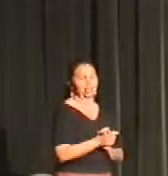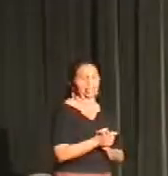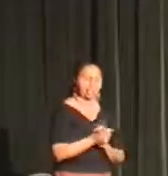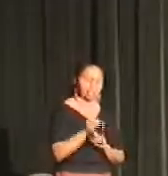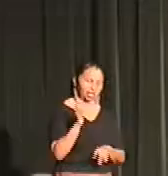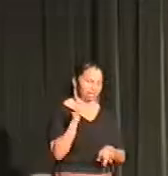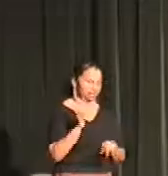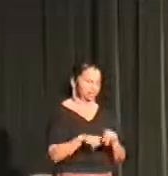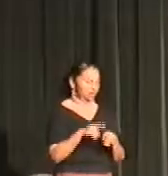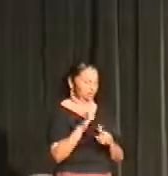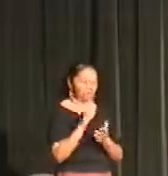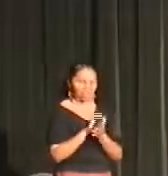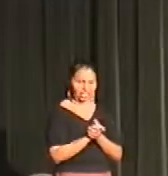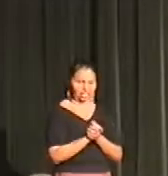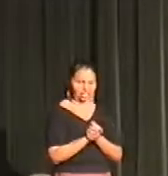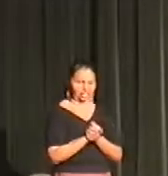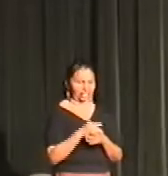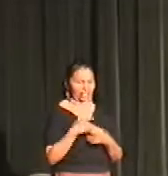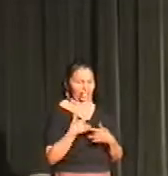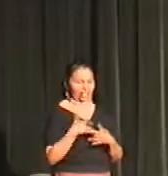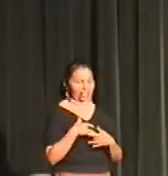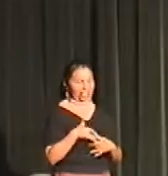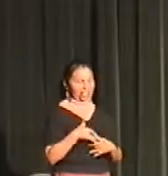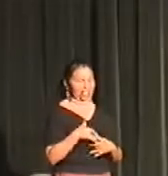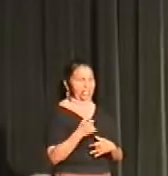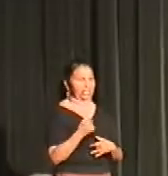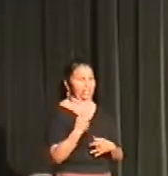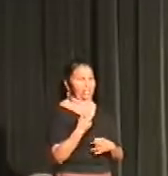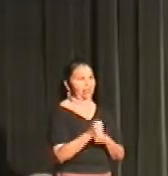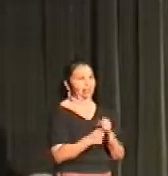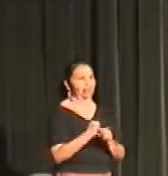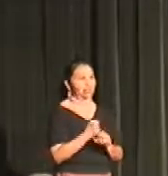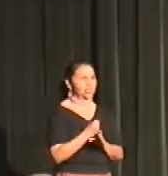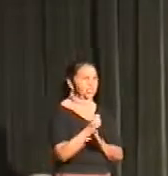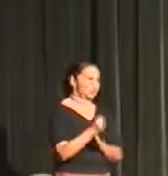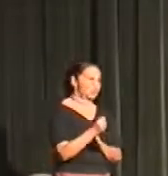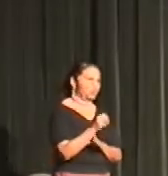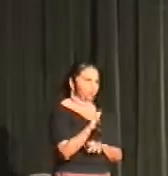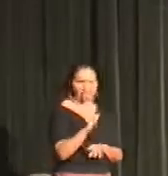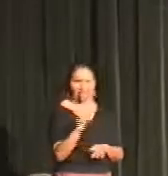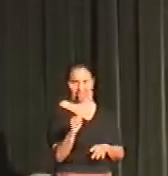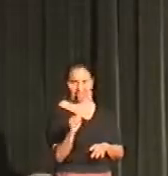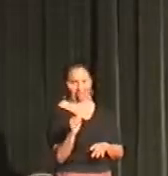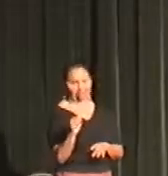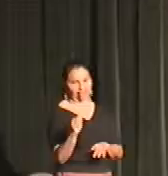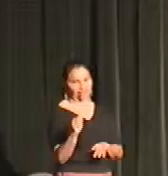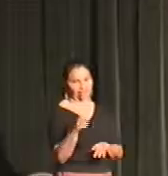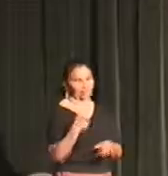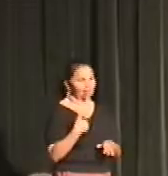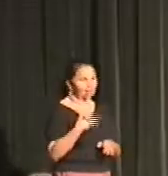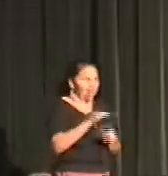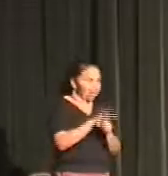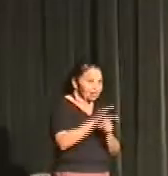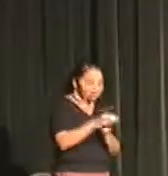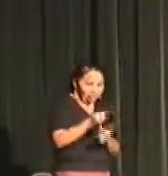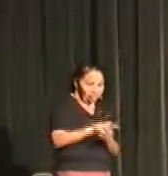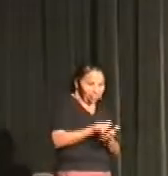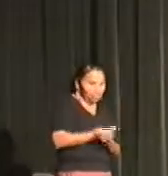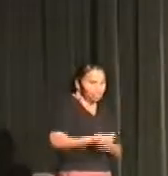it. I was 11 years sober in Alcoholics Anonymous. I had enough money to pay my